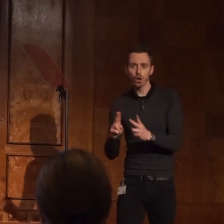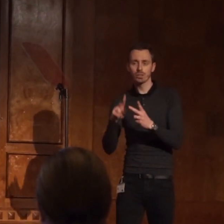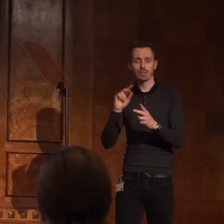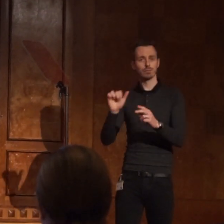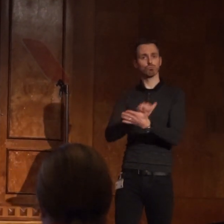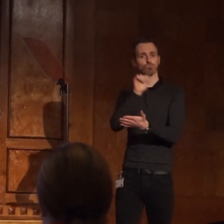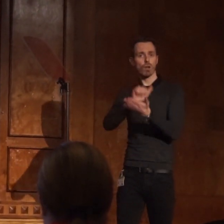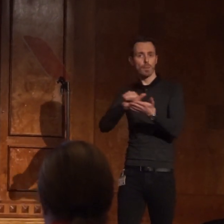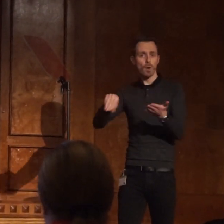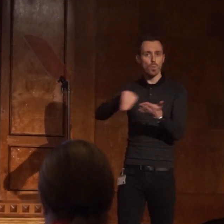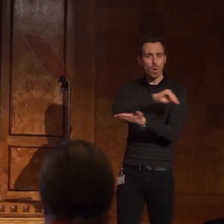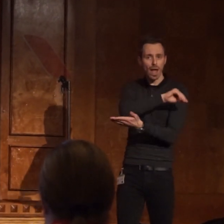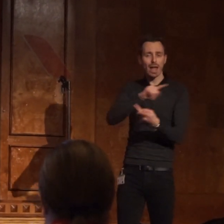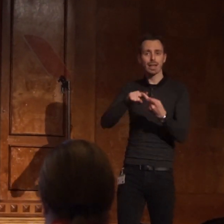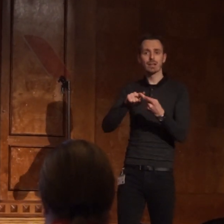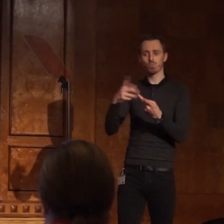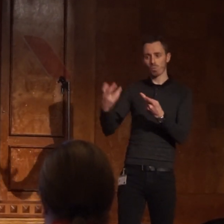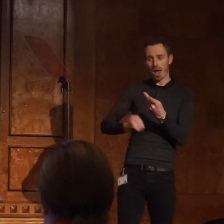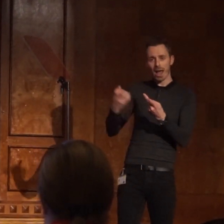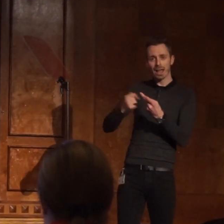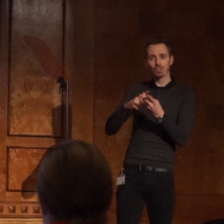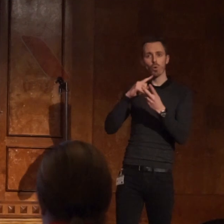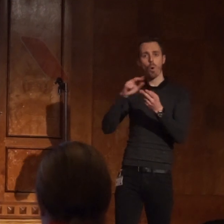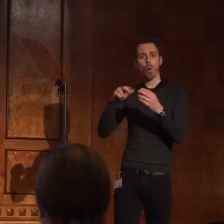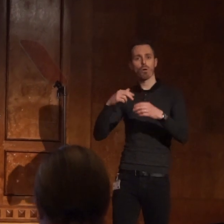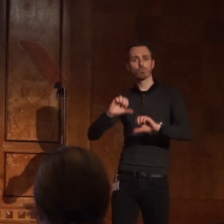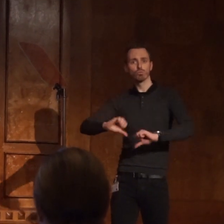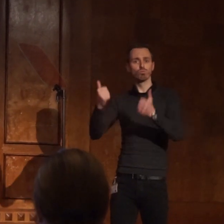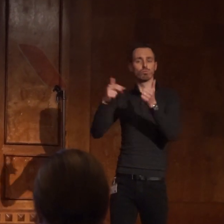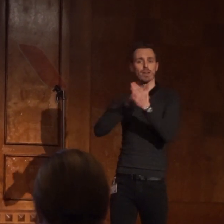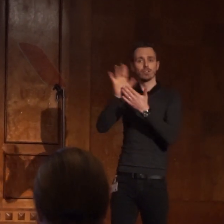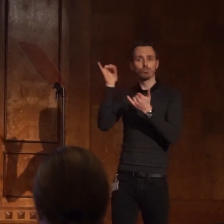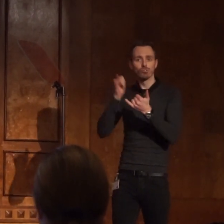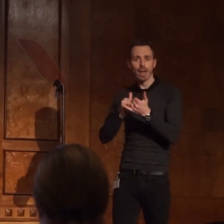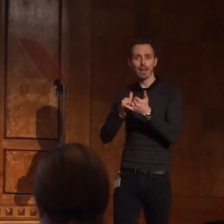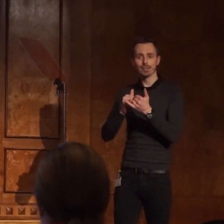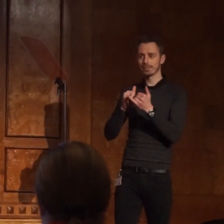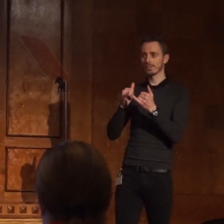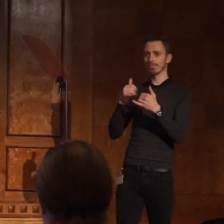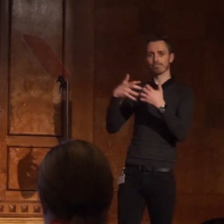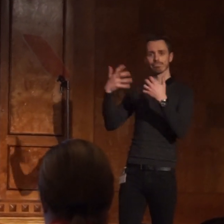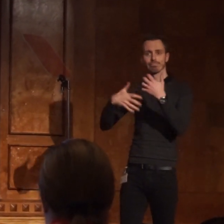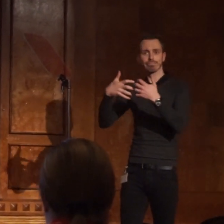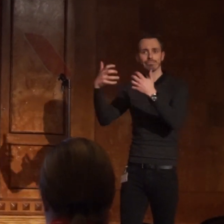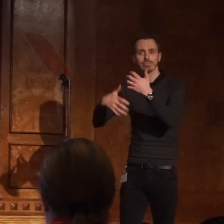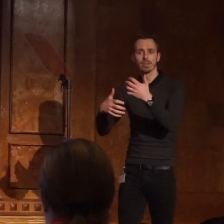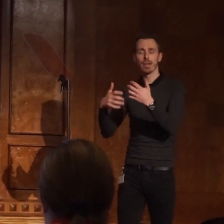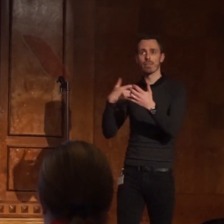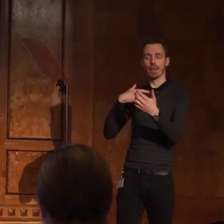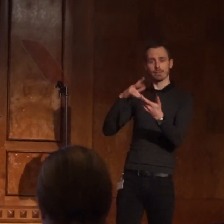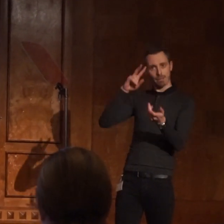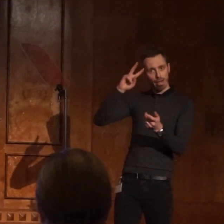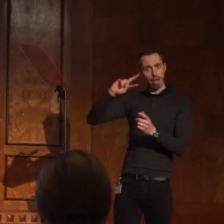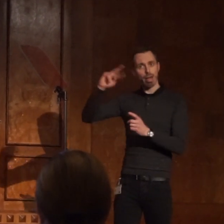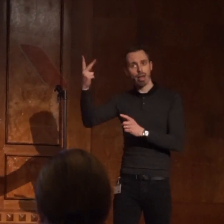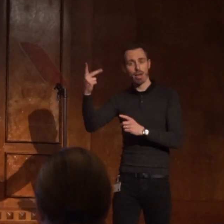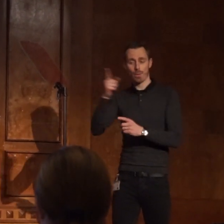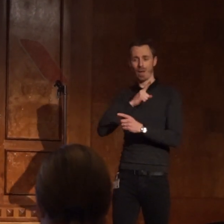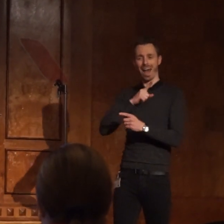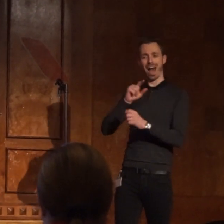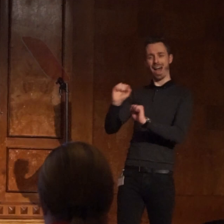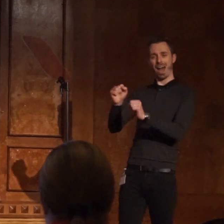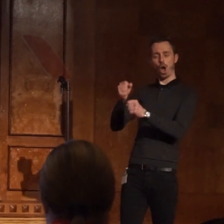functioning NHS, or an acceptable education system, because of the government's political choice to